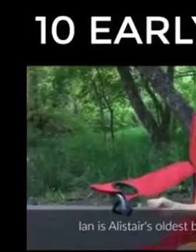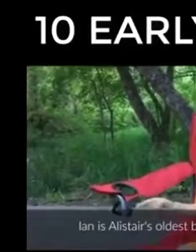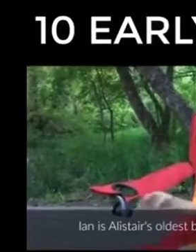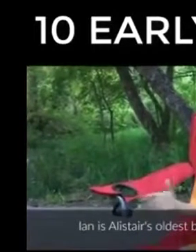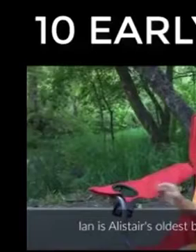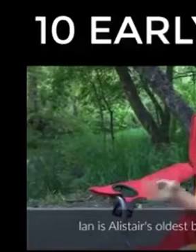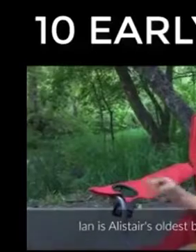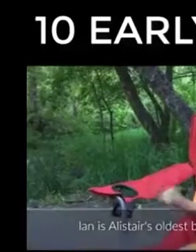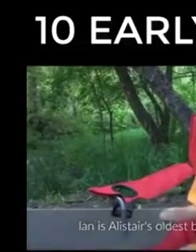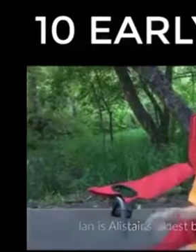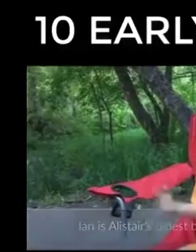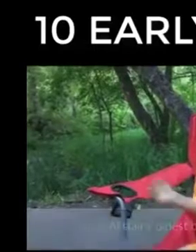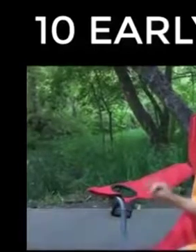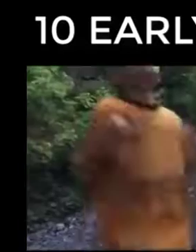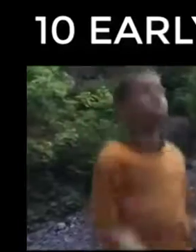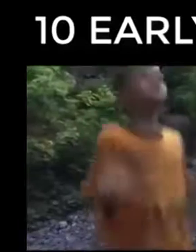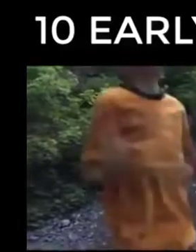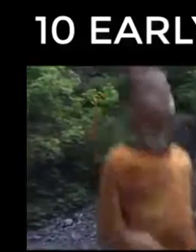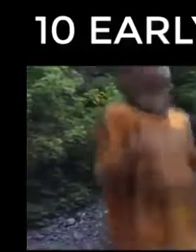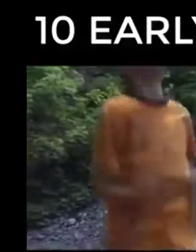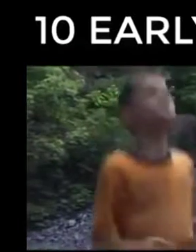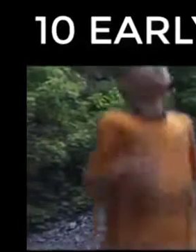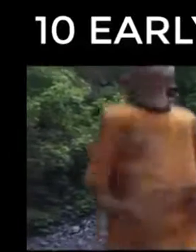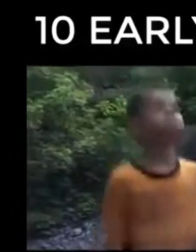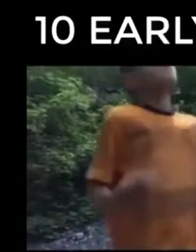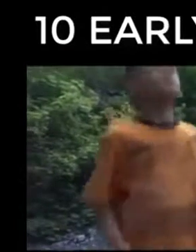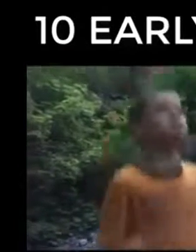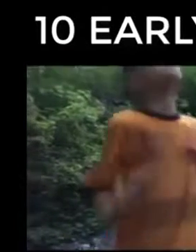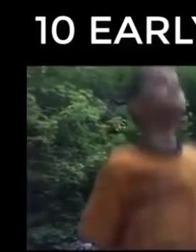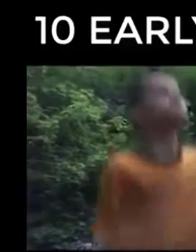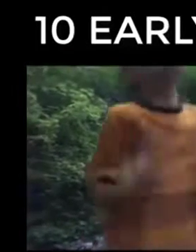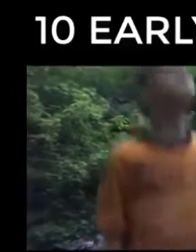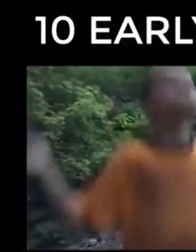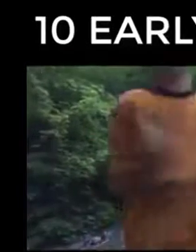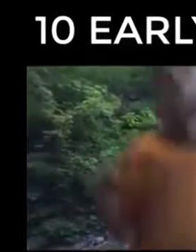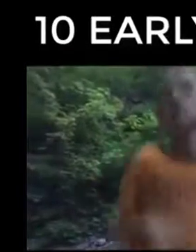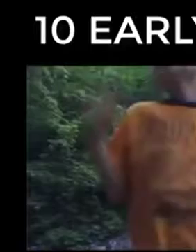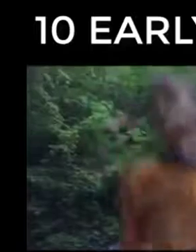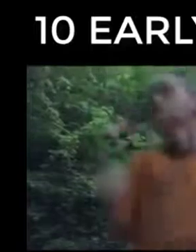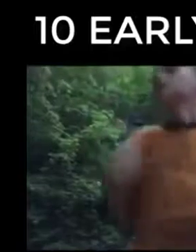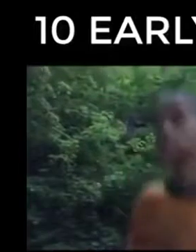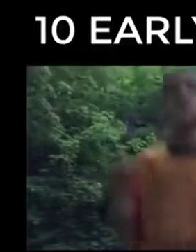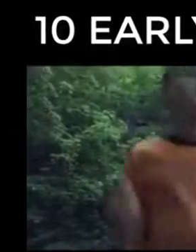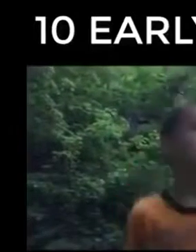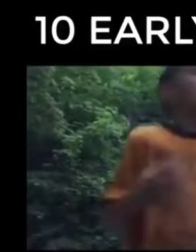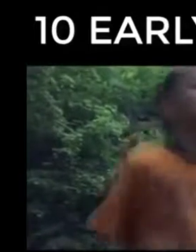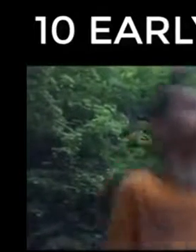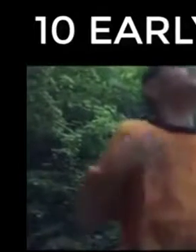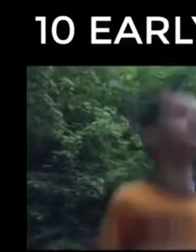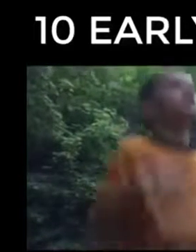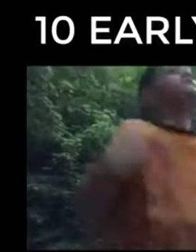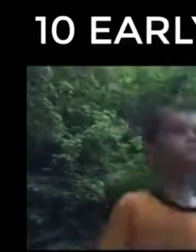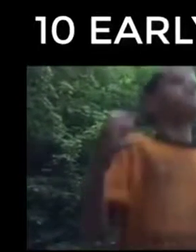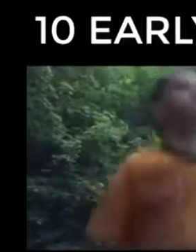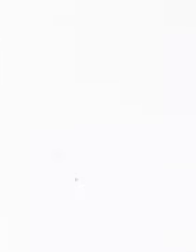local psychologist, neurologist, social worker, or other professional. The sooner you get your child help, the greater chance they will have adapting to society and its many